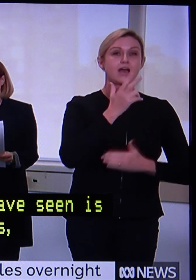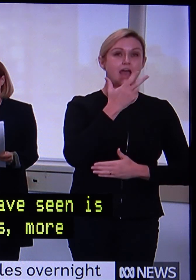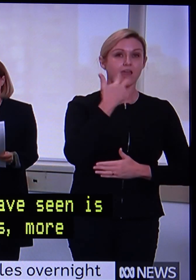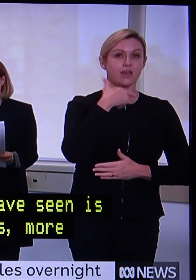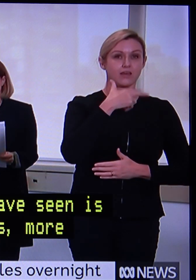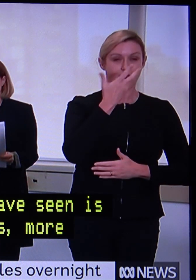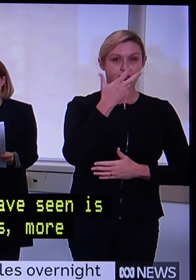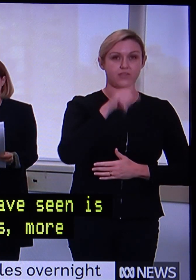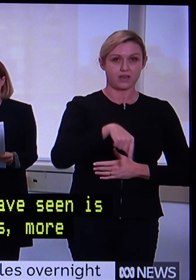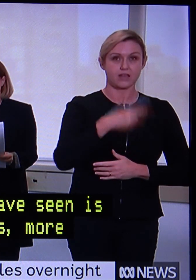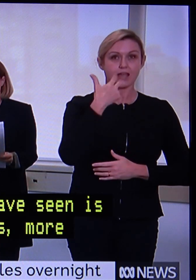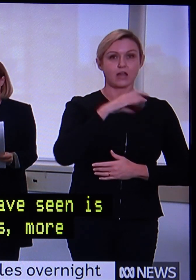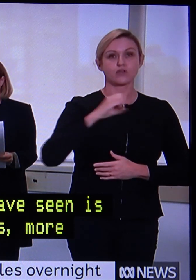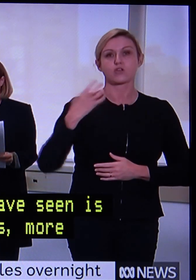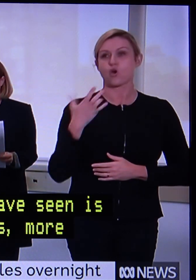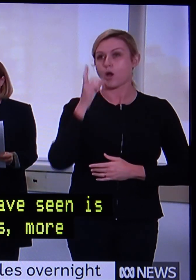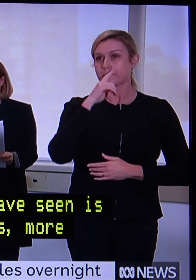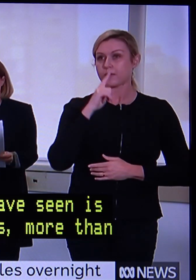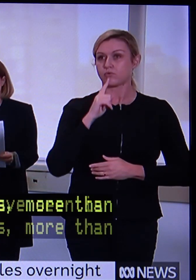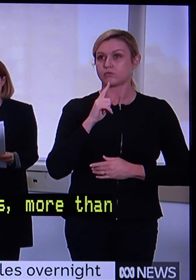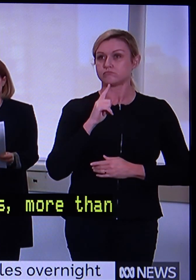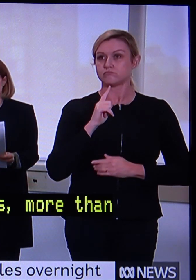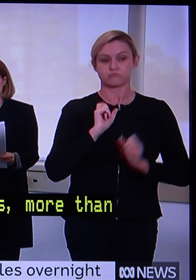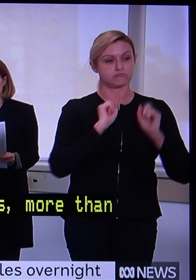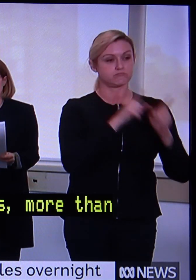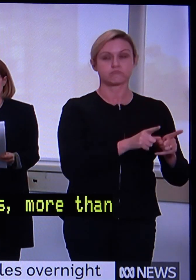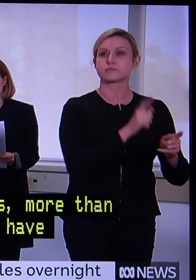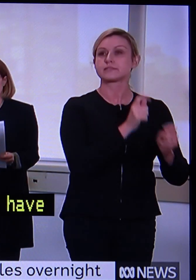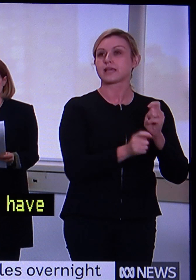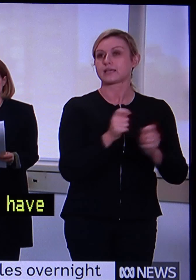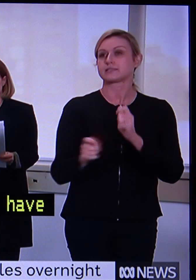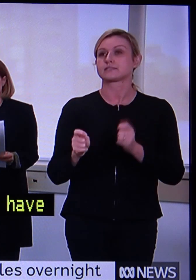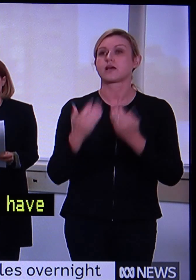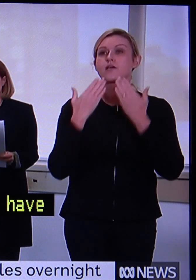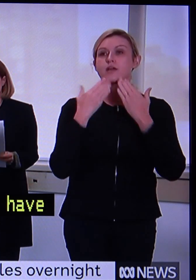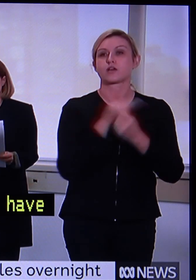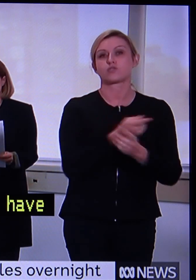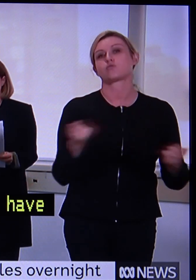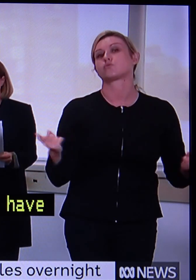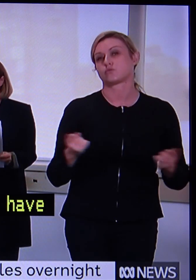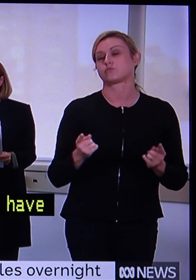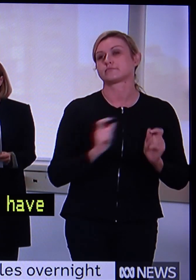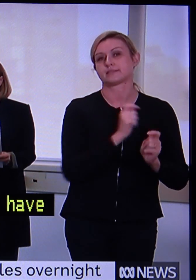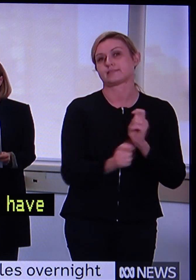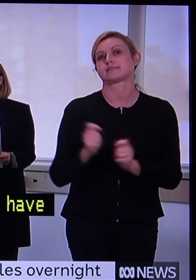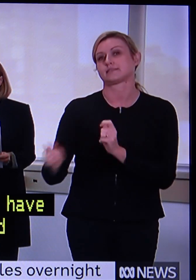8,809 people have actually gone out and had the test. So thank you to all of our community for doing